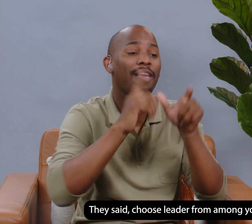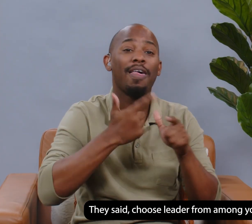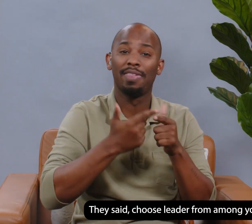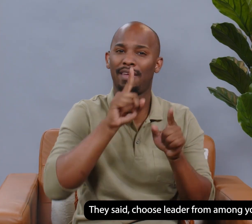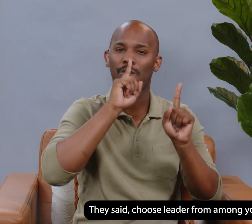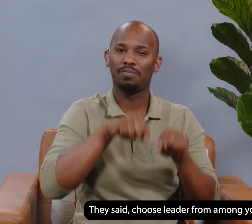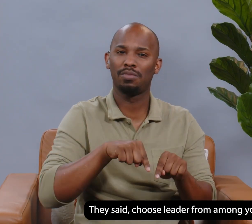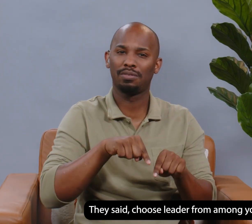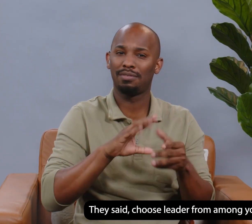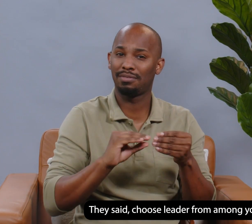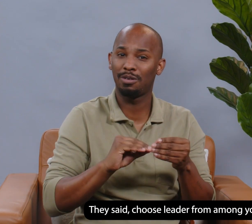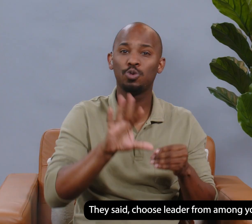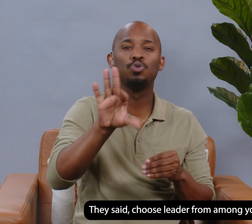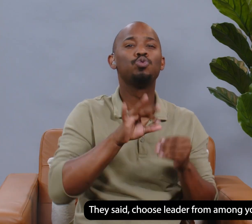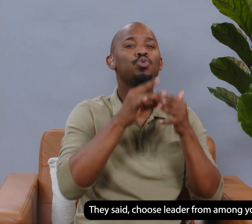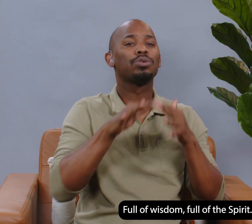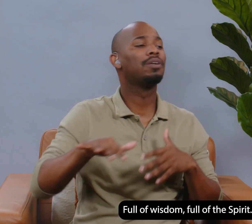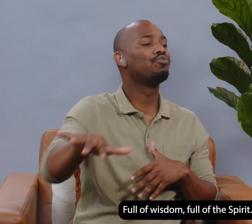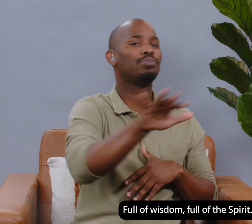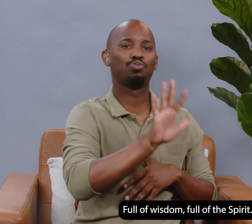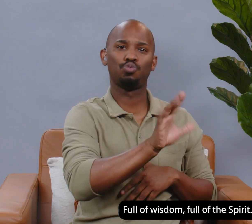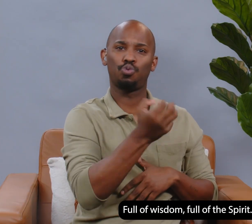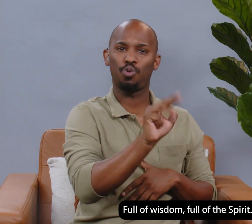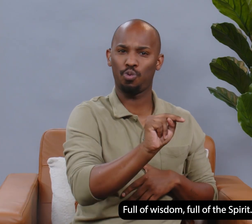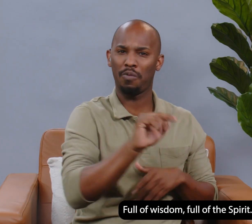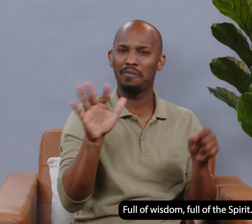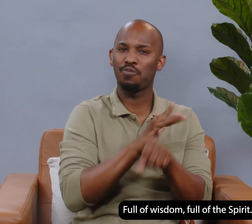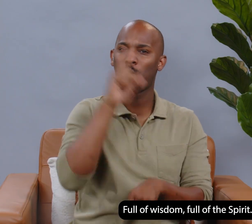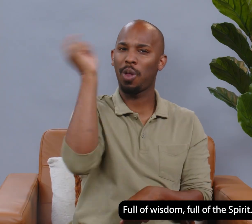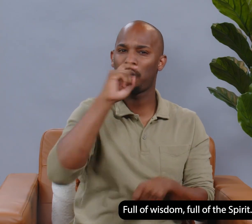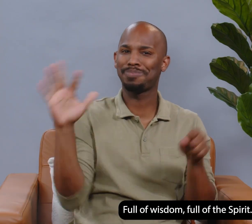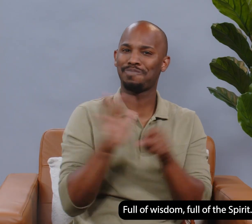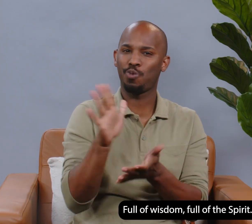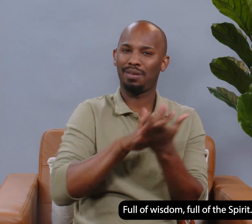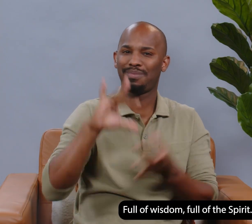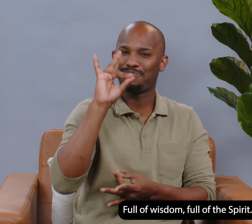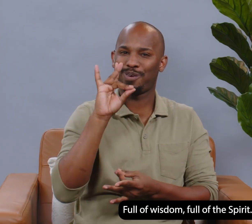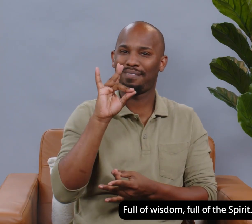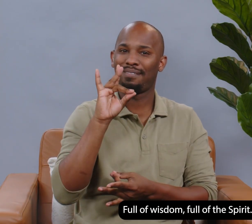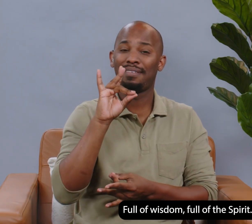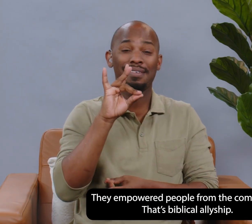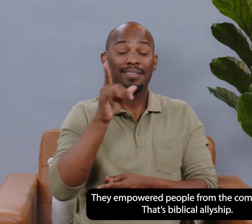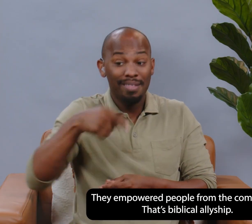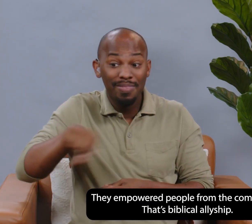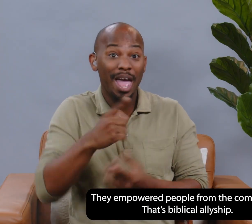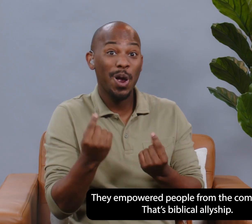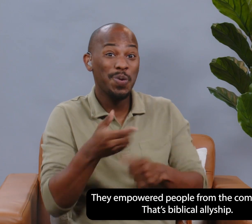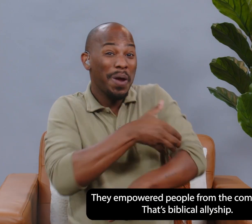said, choose leaders from among your own, full of wisdom and full of the Spirit. They empowered people from